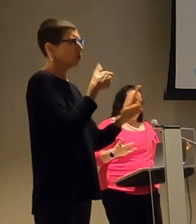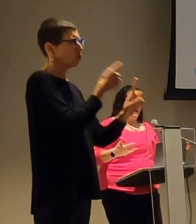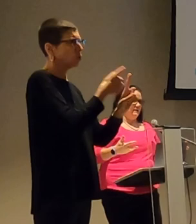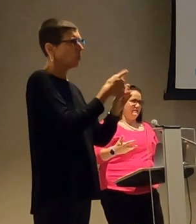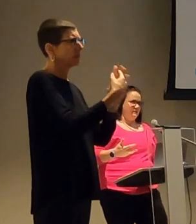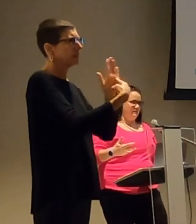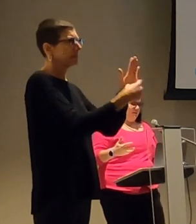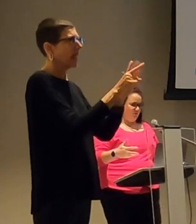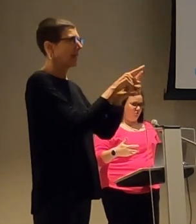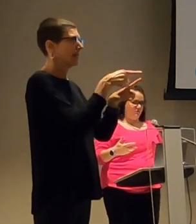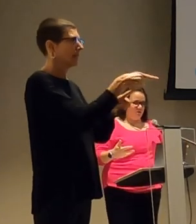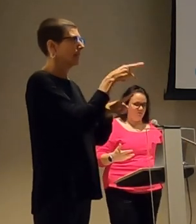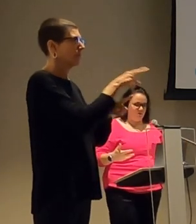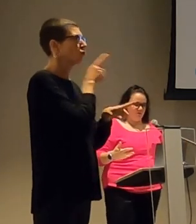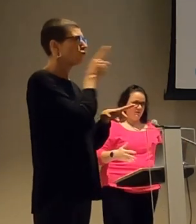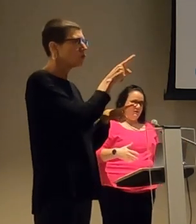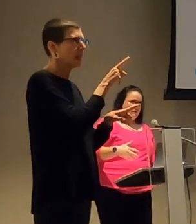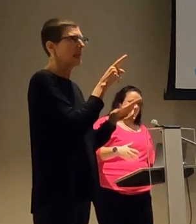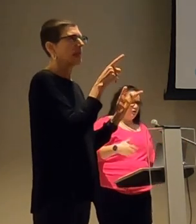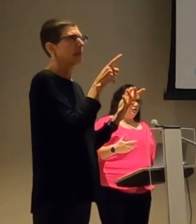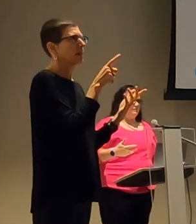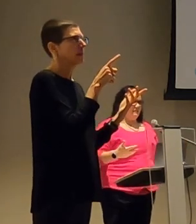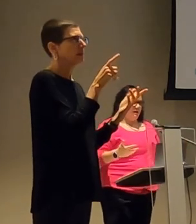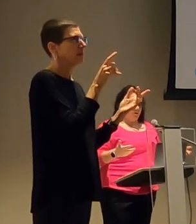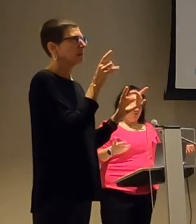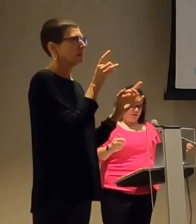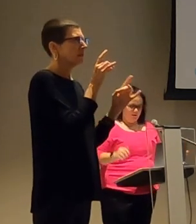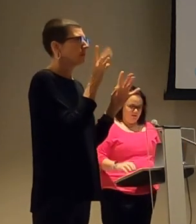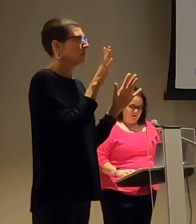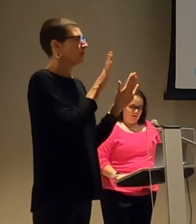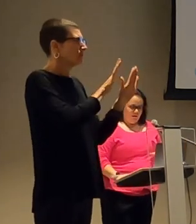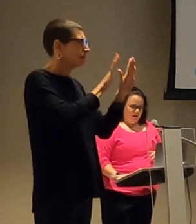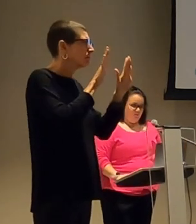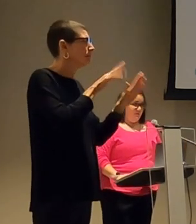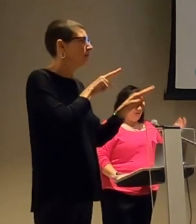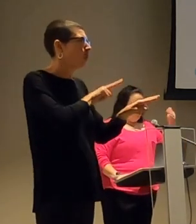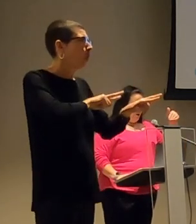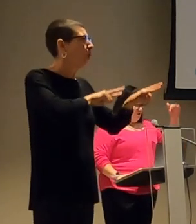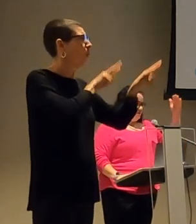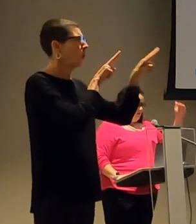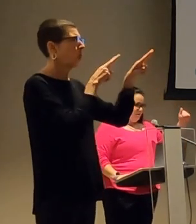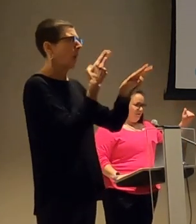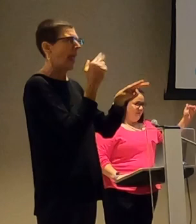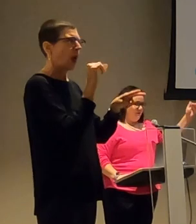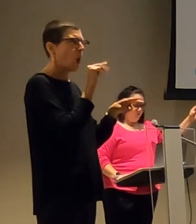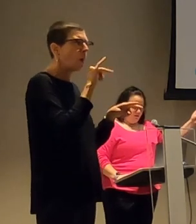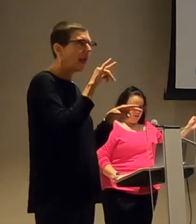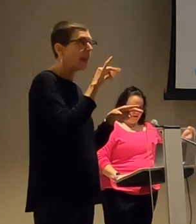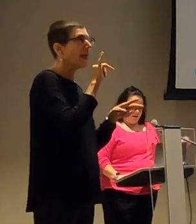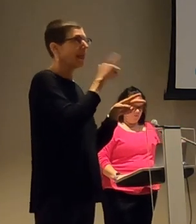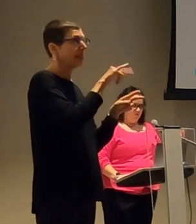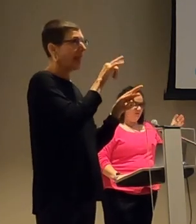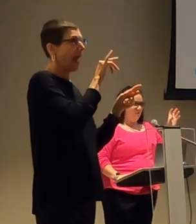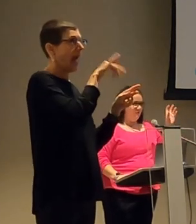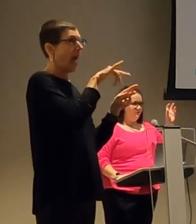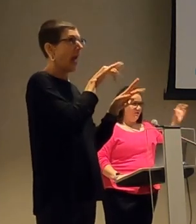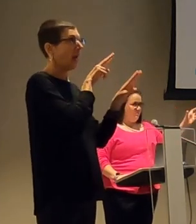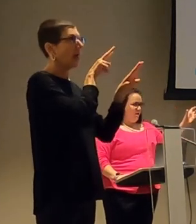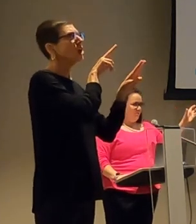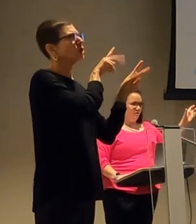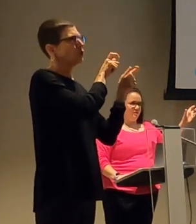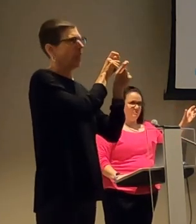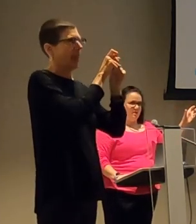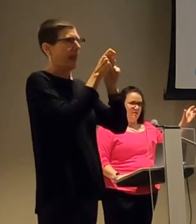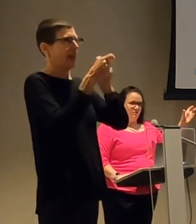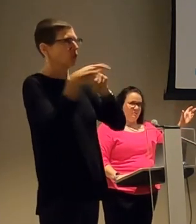she was depicted as this incredible, virtuous heroine. This changes a little bit throughout time, but they're